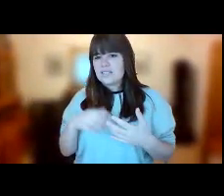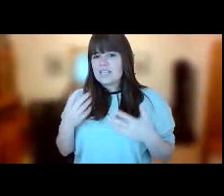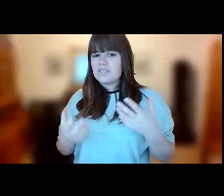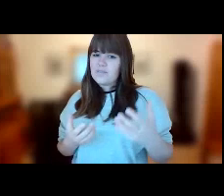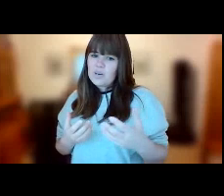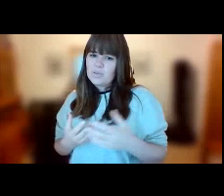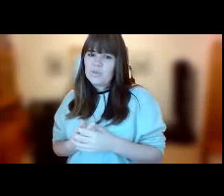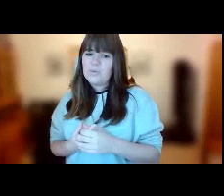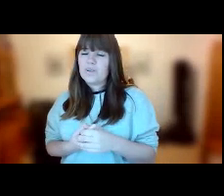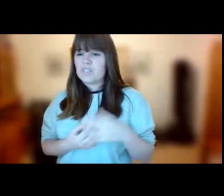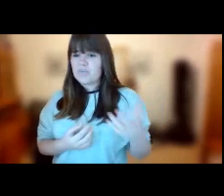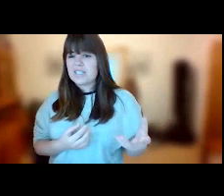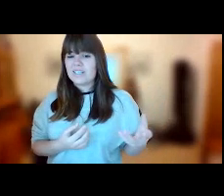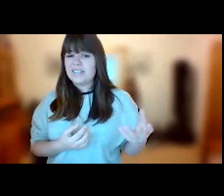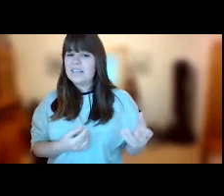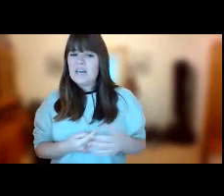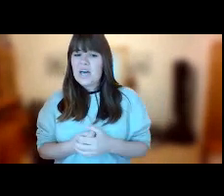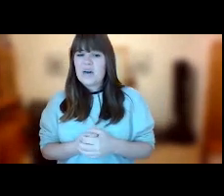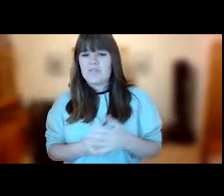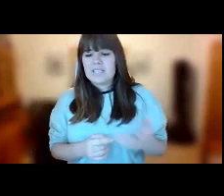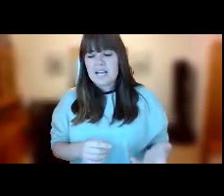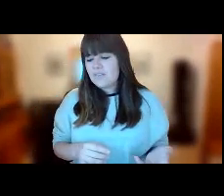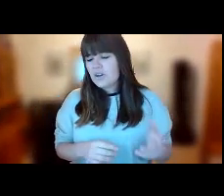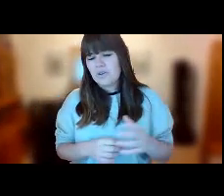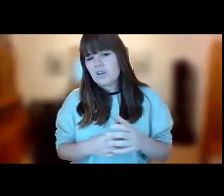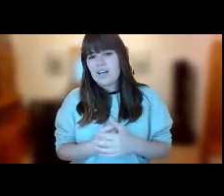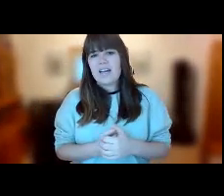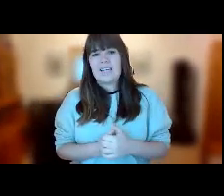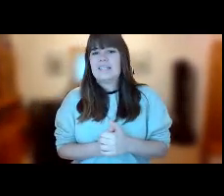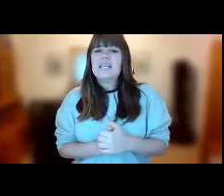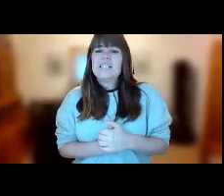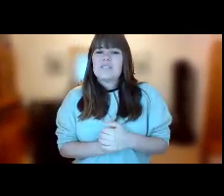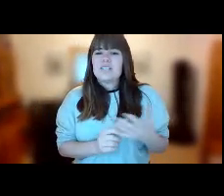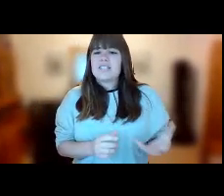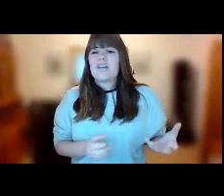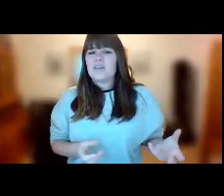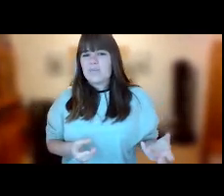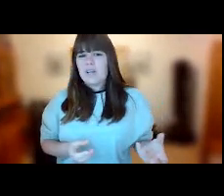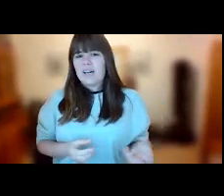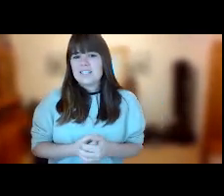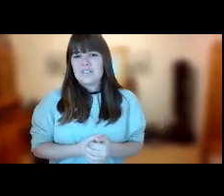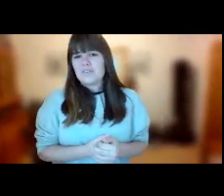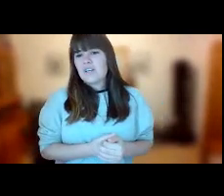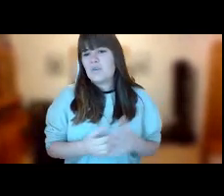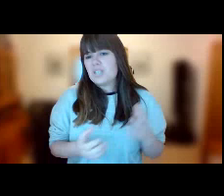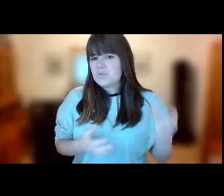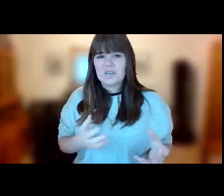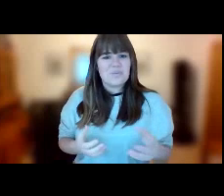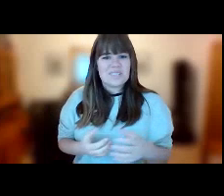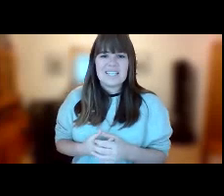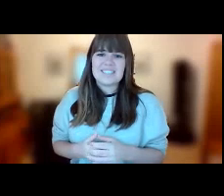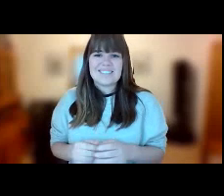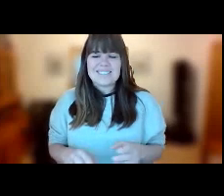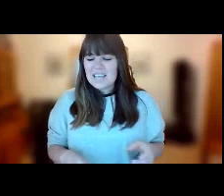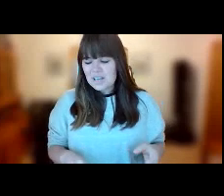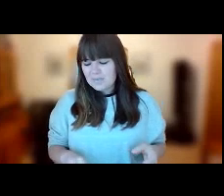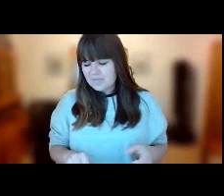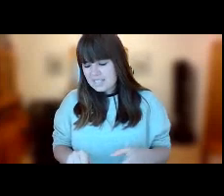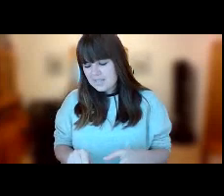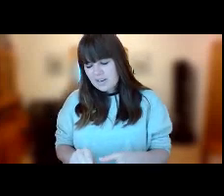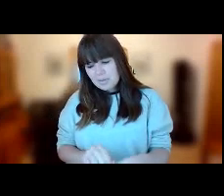is face-to-face and verbal, whether it's written, whether it's telephone or online. So it doesn't only apply to kind of one-to-one